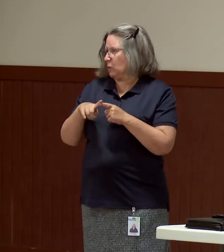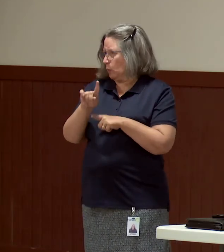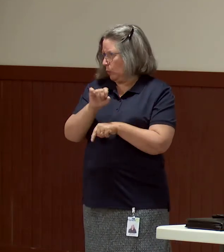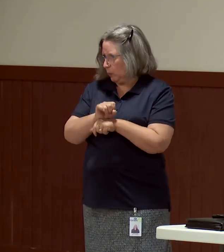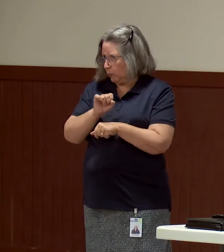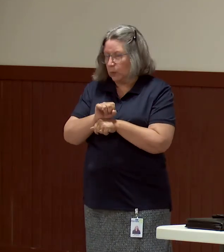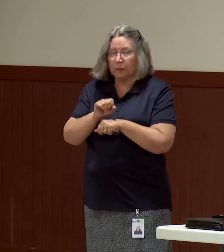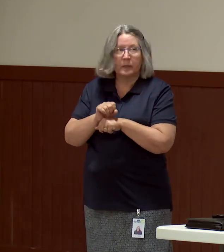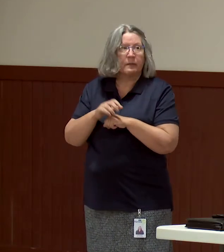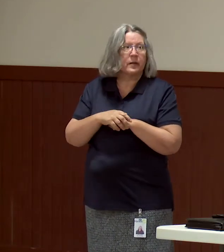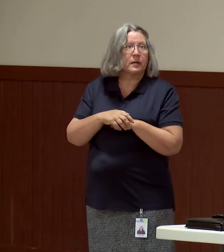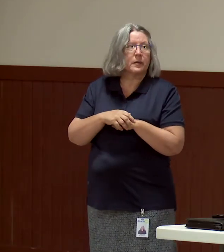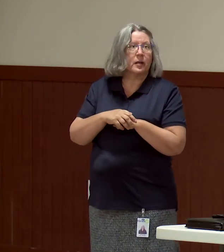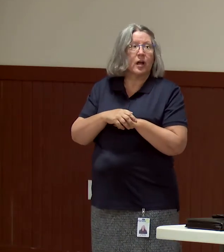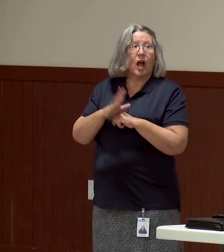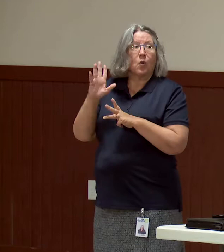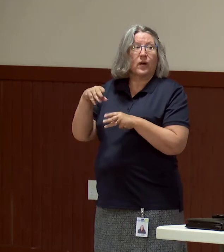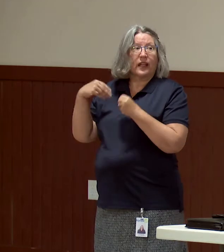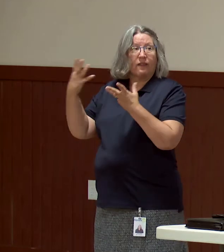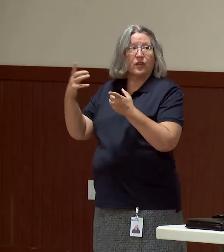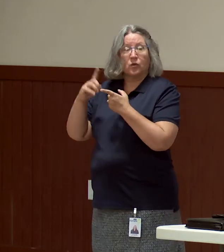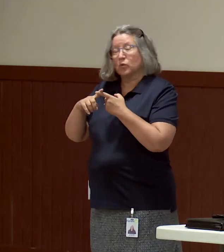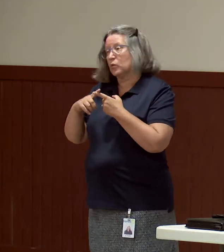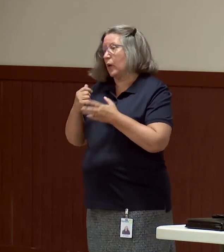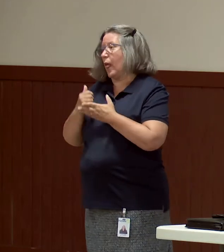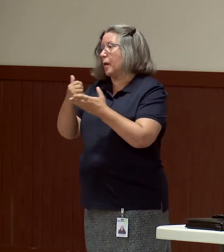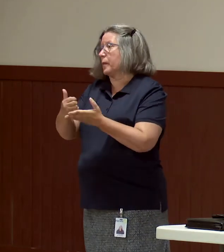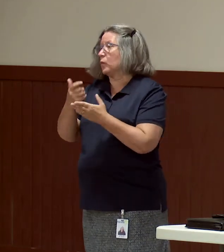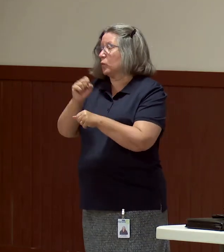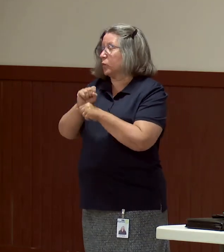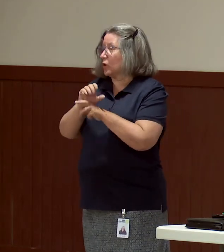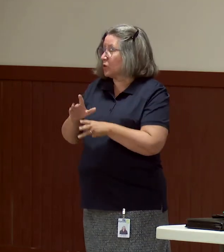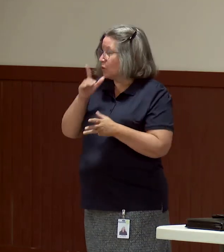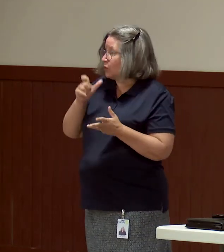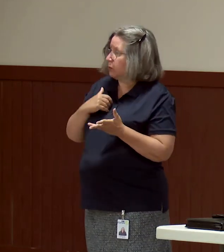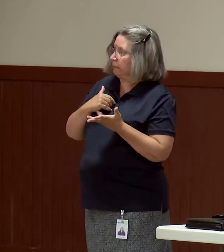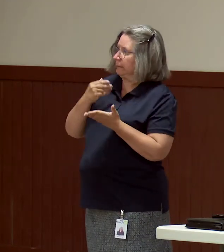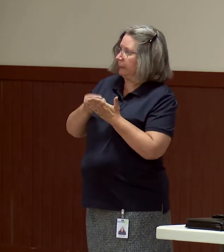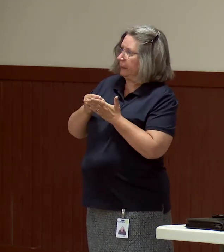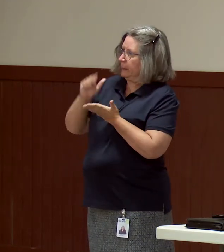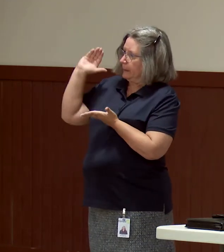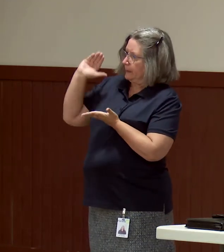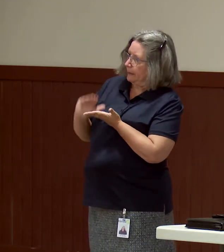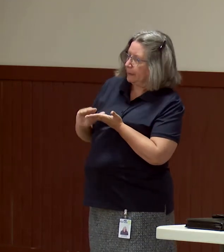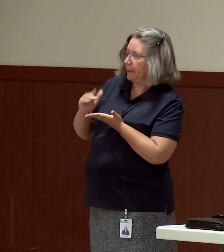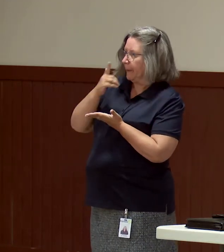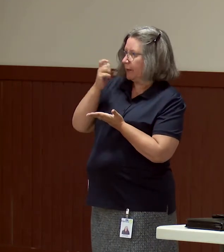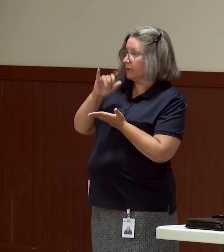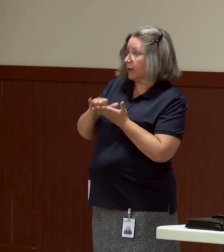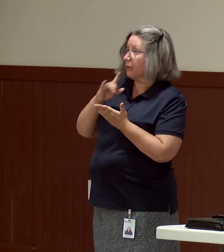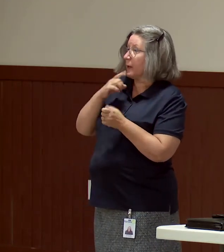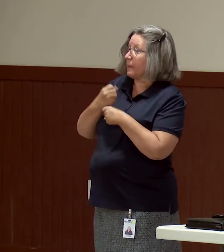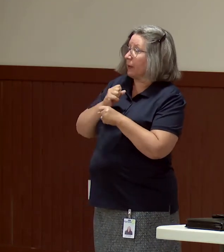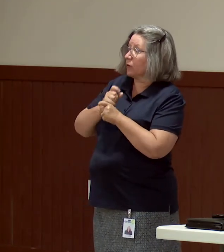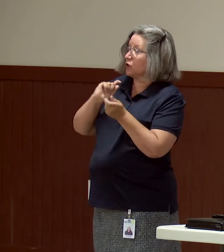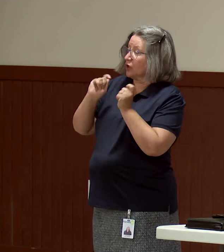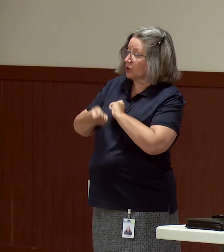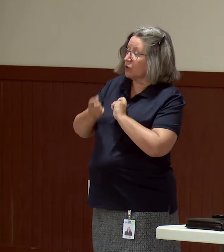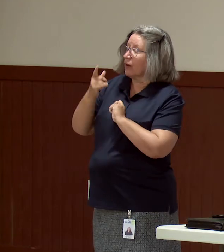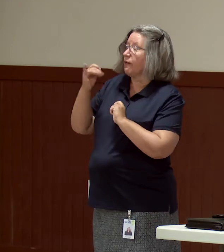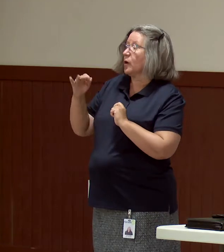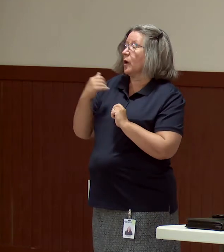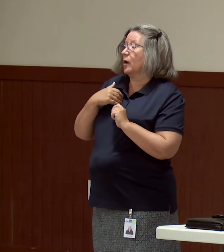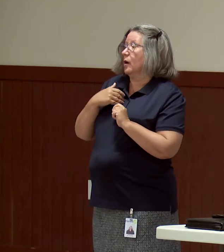to provide government services to the extent of the reduction in revenue, and to make necessary improvements in water, sewer, and broadband